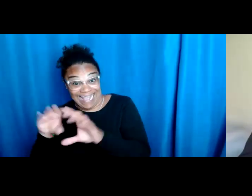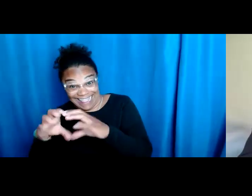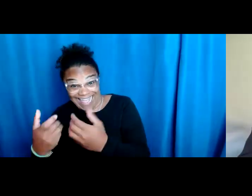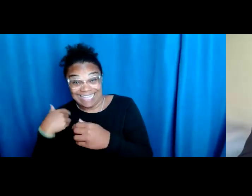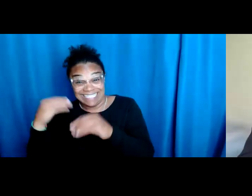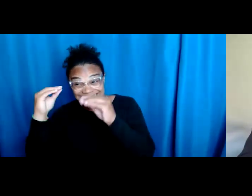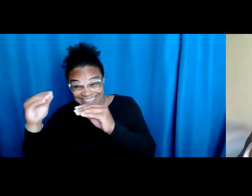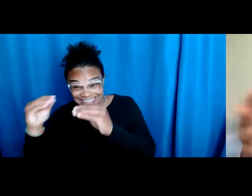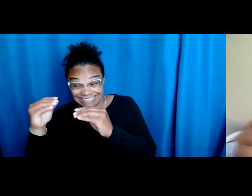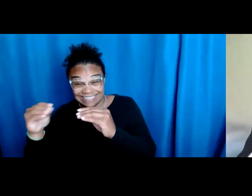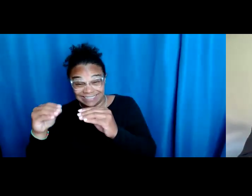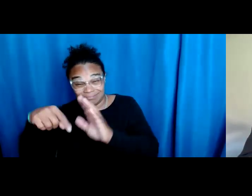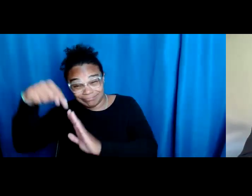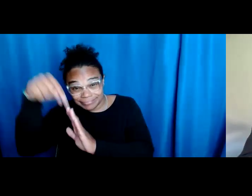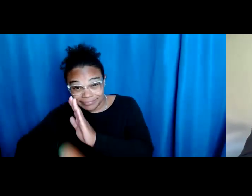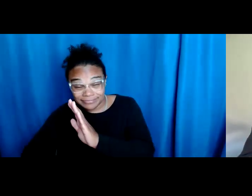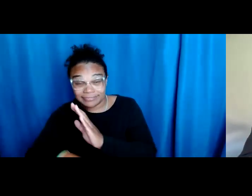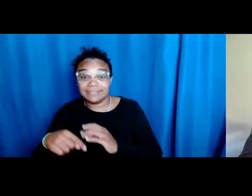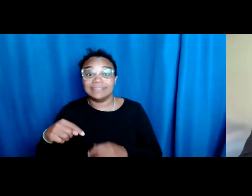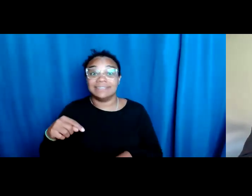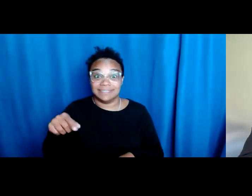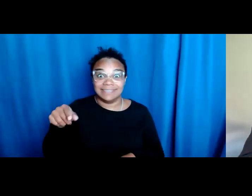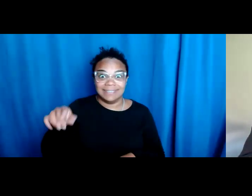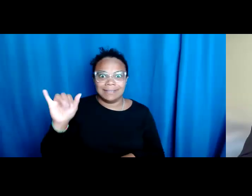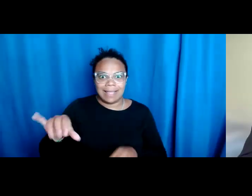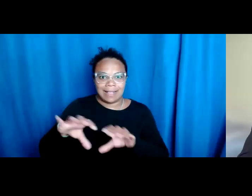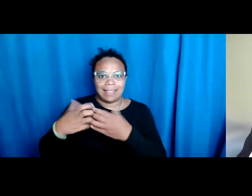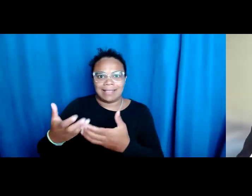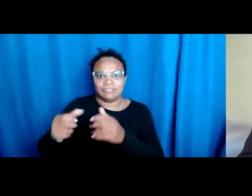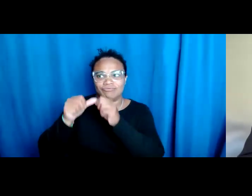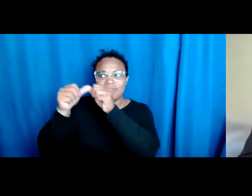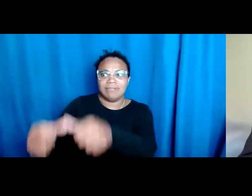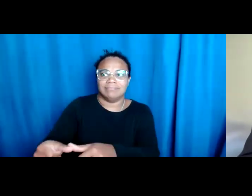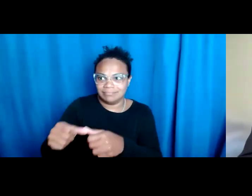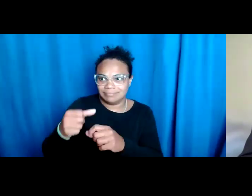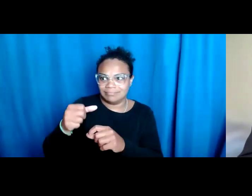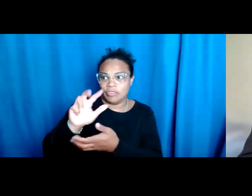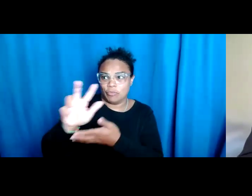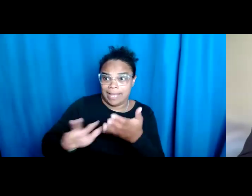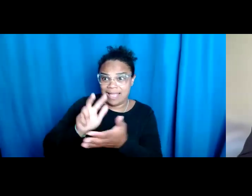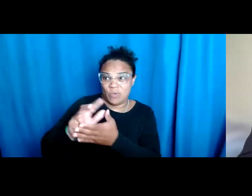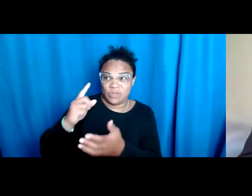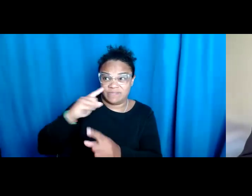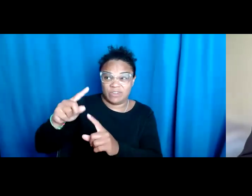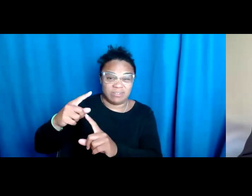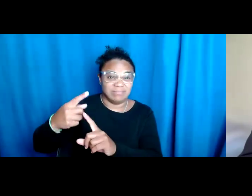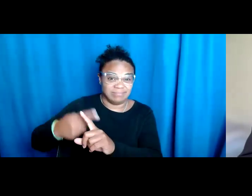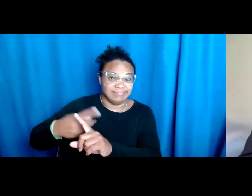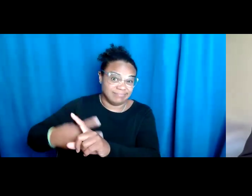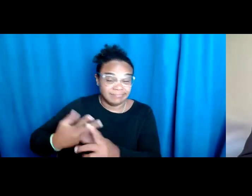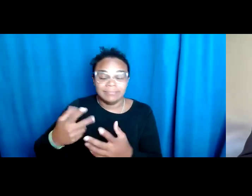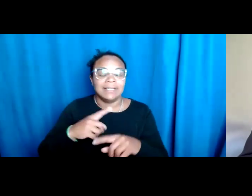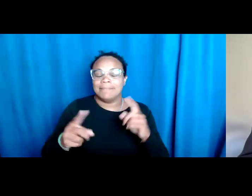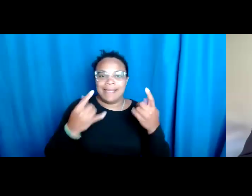3 hours and a couple months to do it. But we're doing a condensed version, and I'm trying to focus